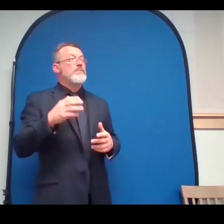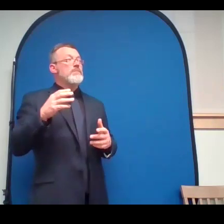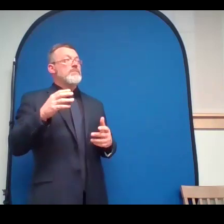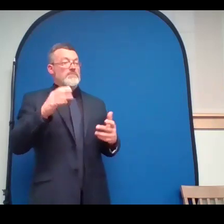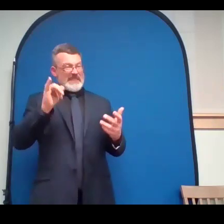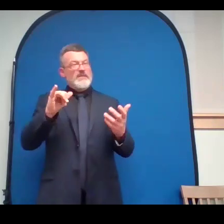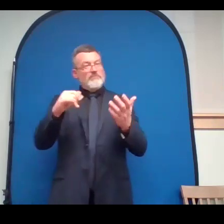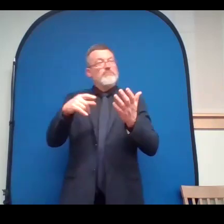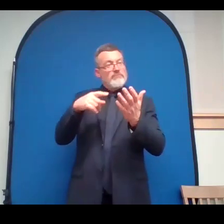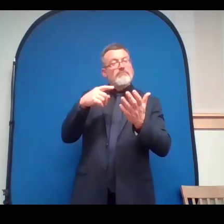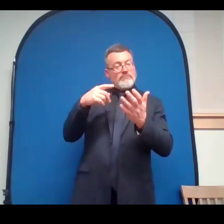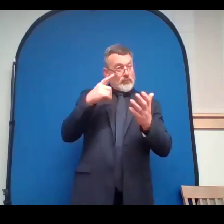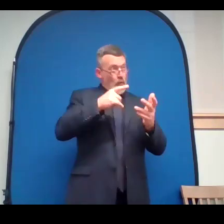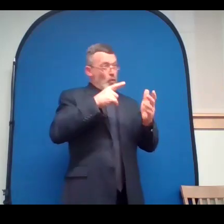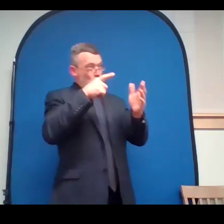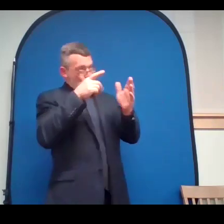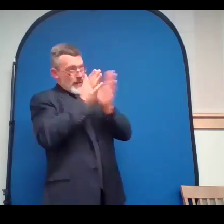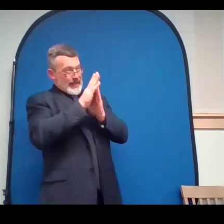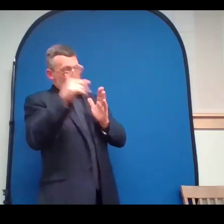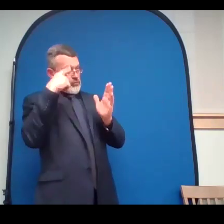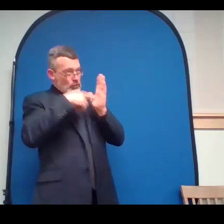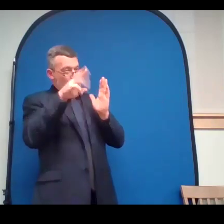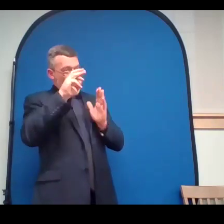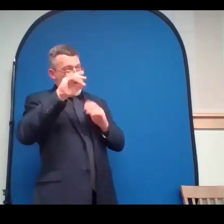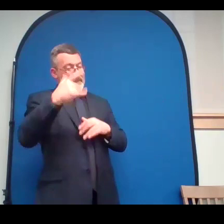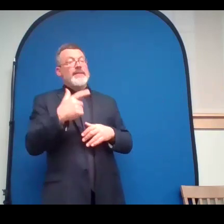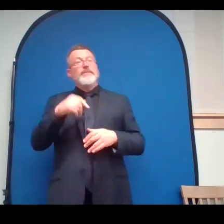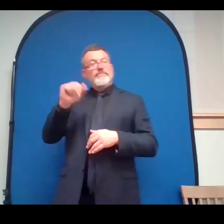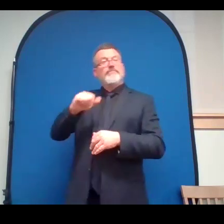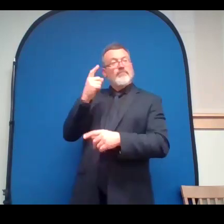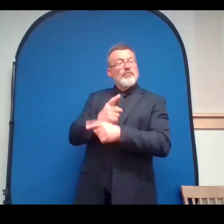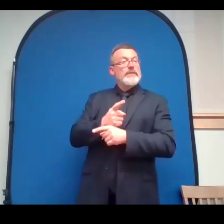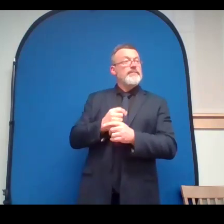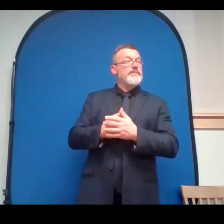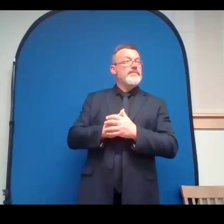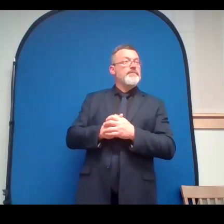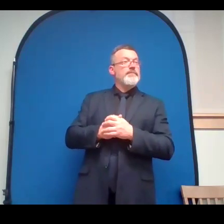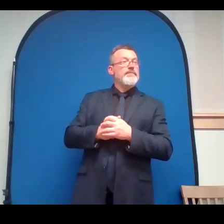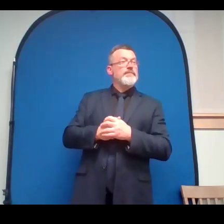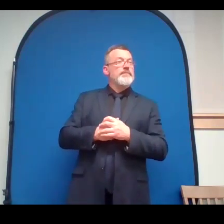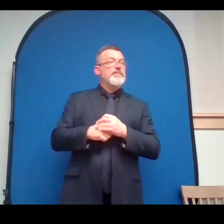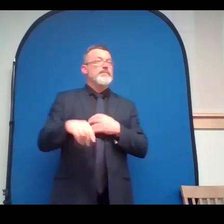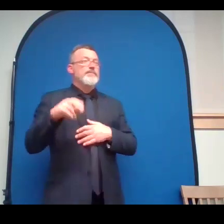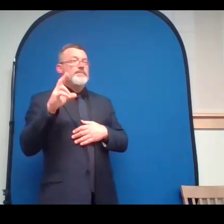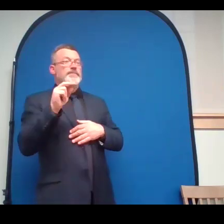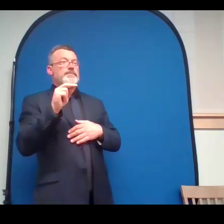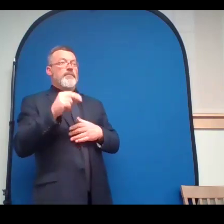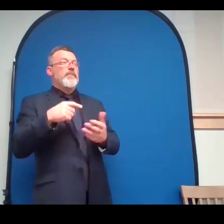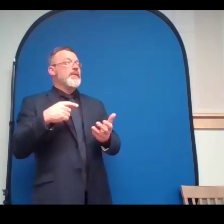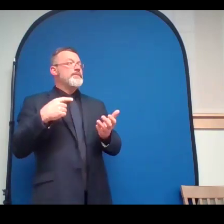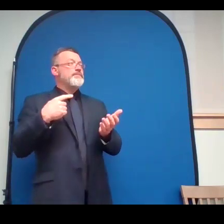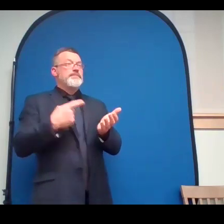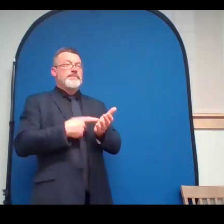It's part of a check well-being. Yes, sir. Well, sometimes it's just my mother isn't answering her